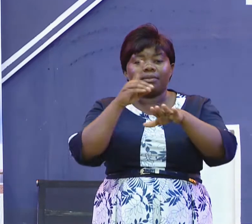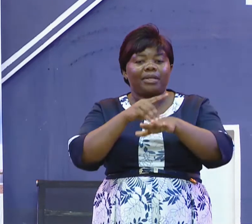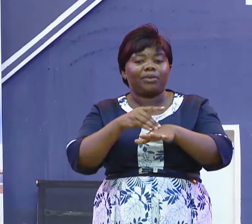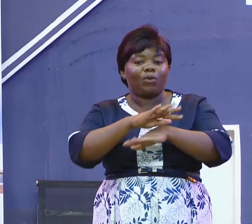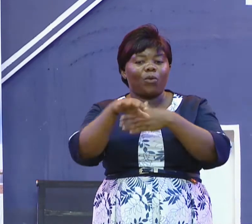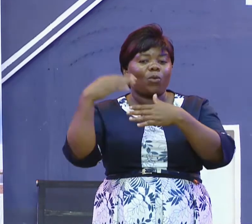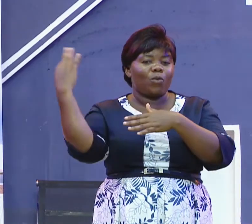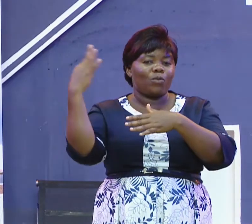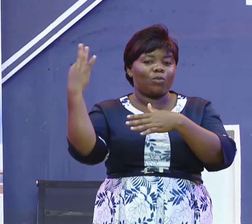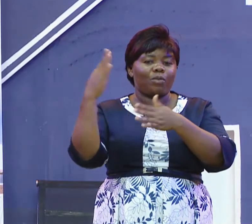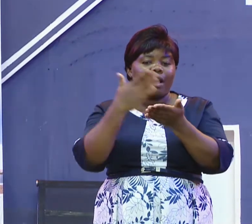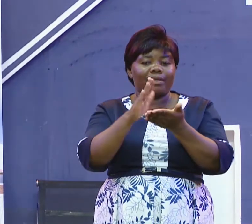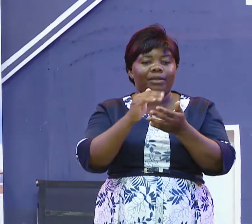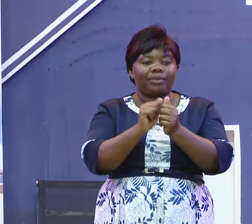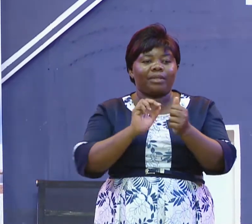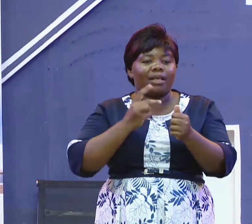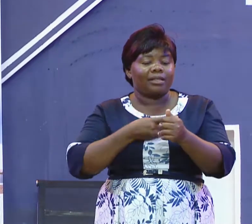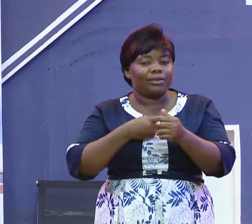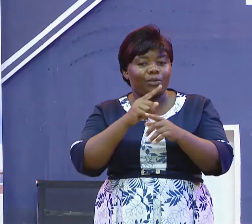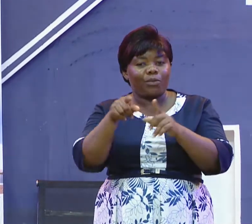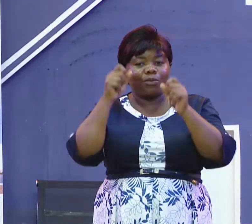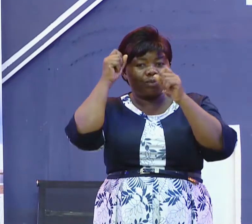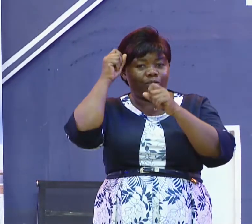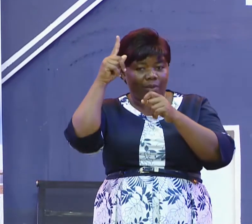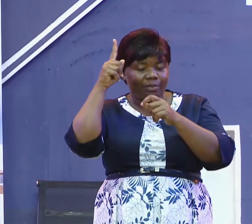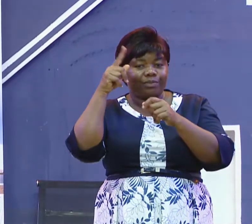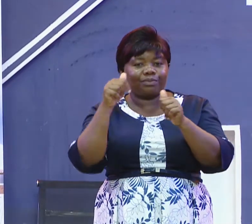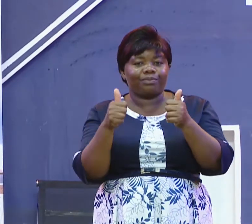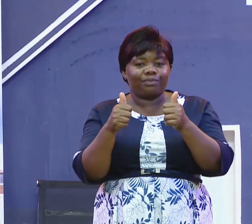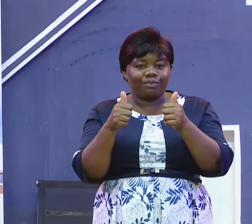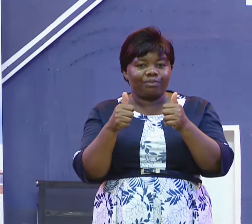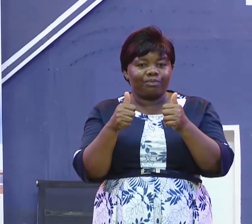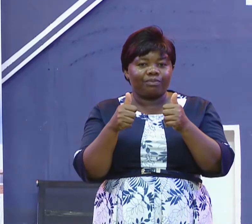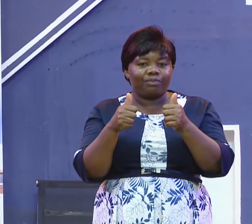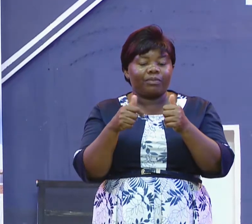According to the words they have shared with us, we surely discover it,